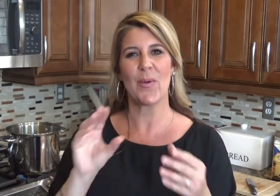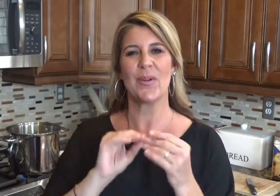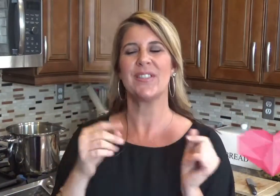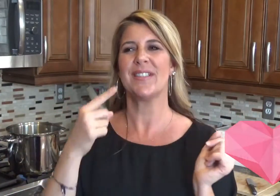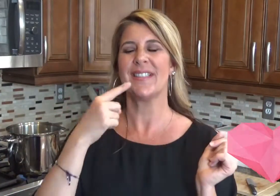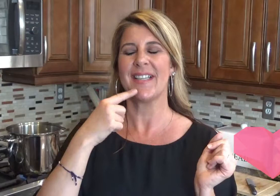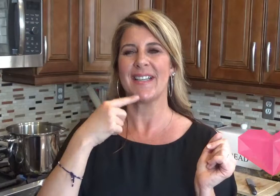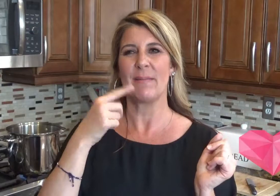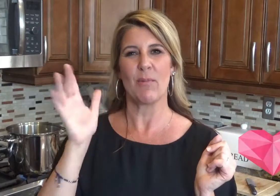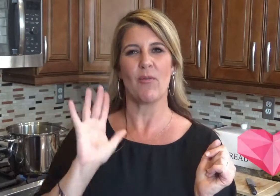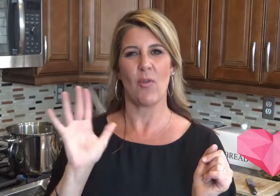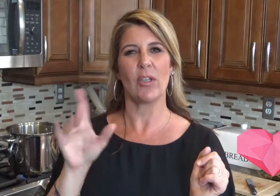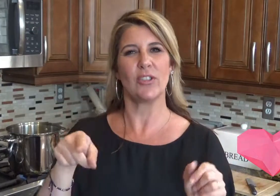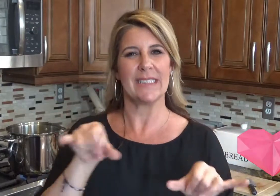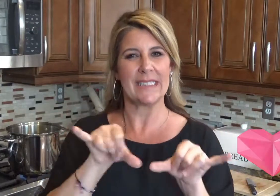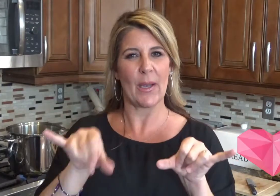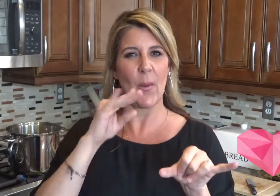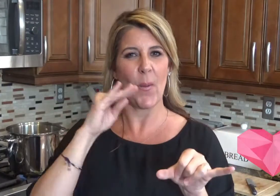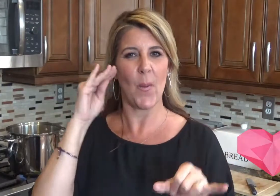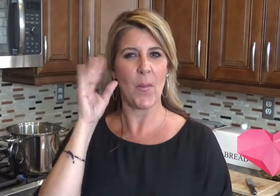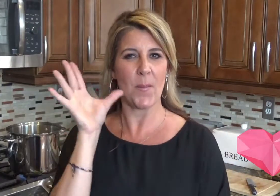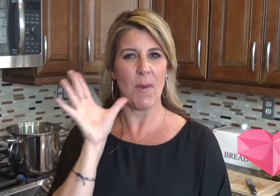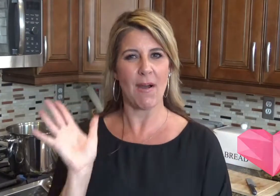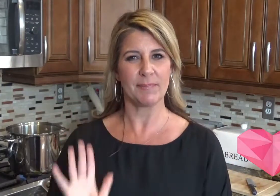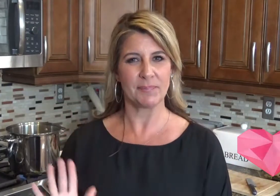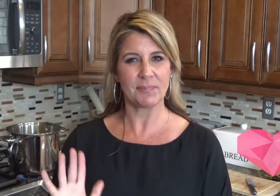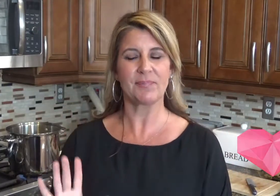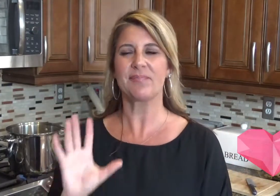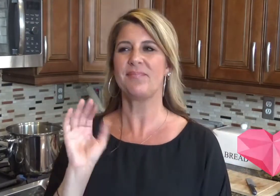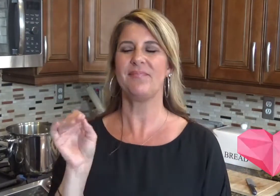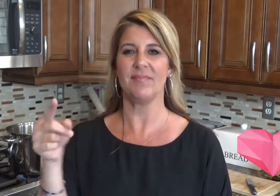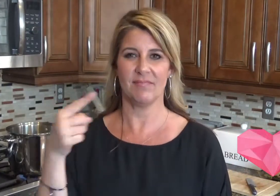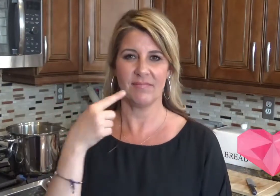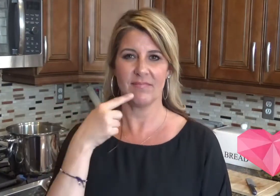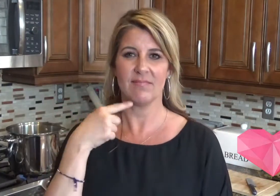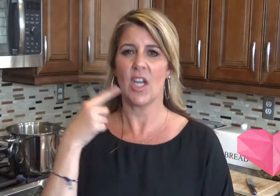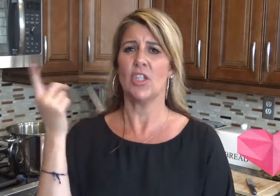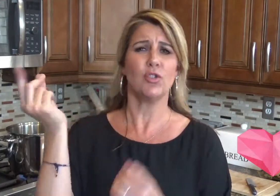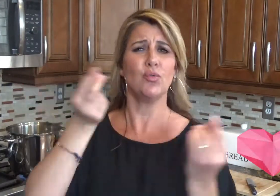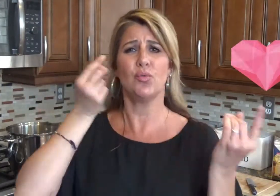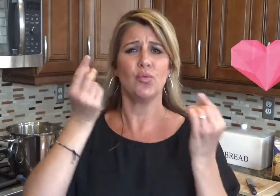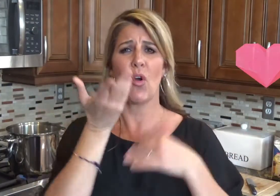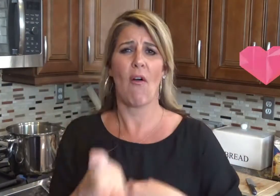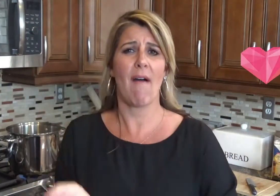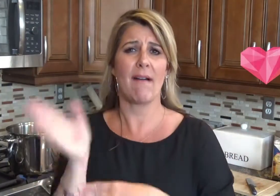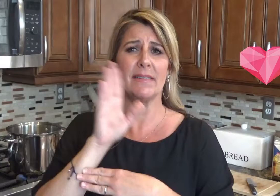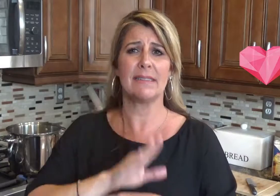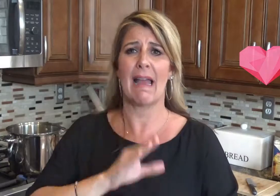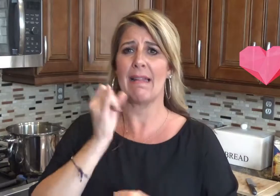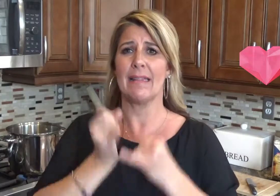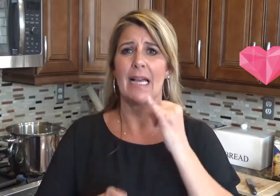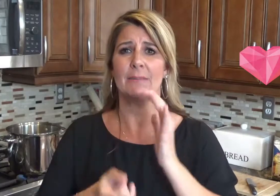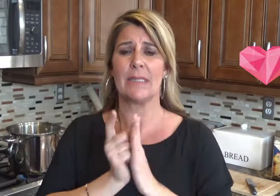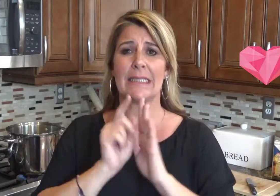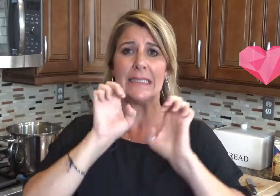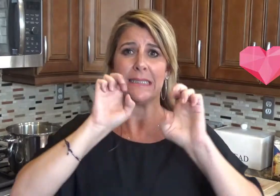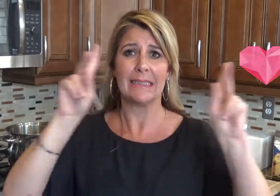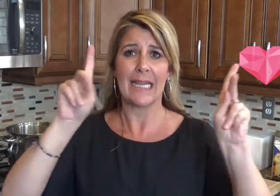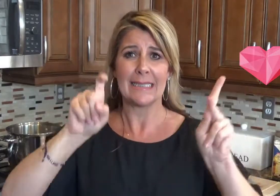remember my mom told me a story, and she said when she was a stay-at-home mom, She would always be out doing errands, doing this